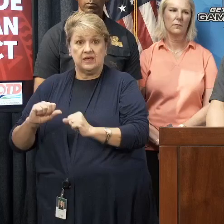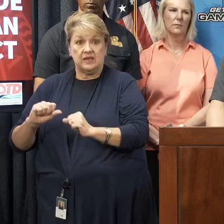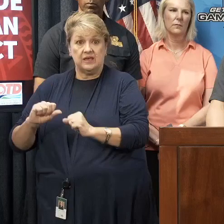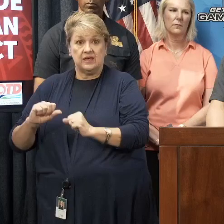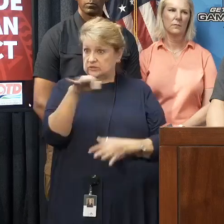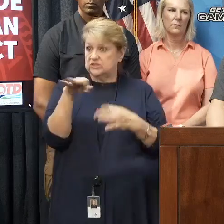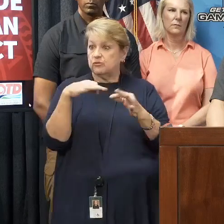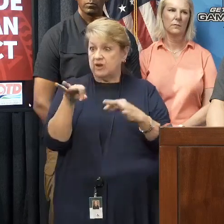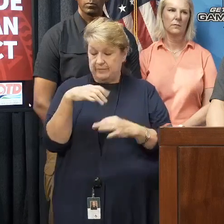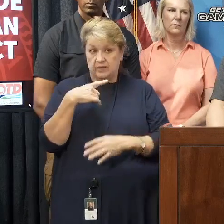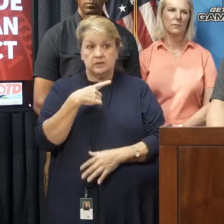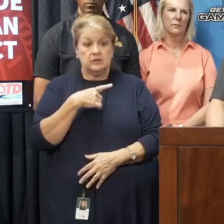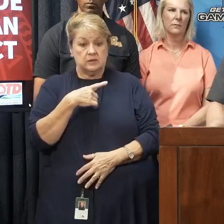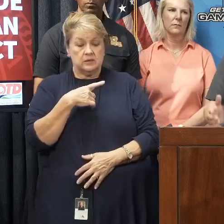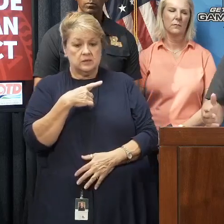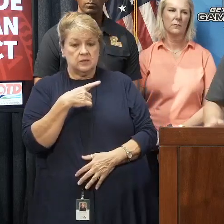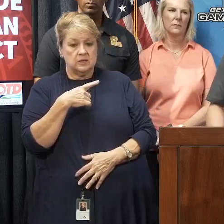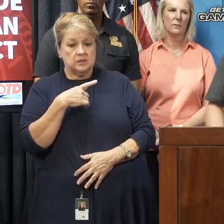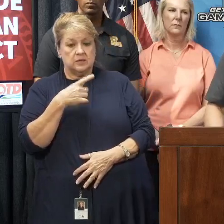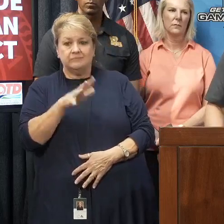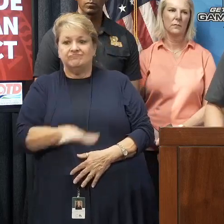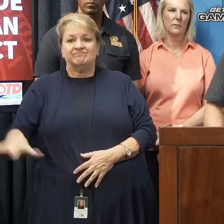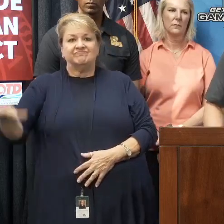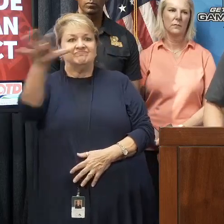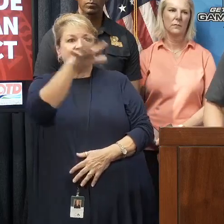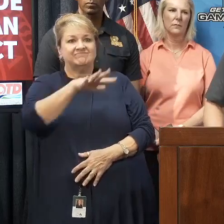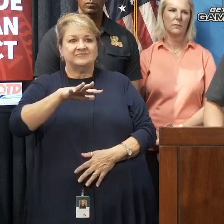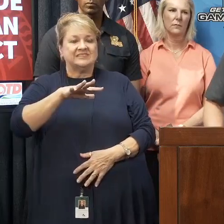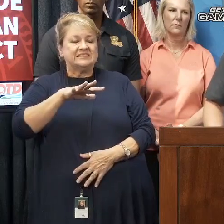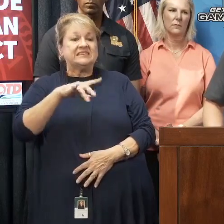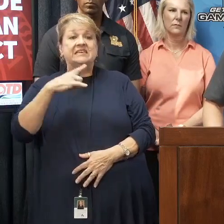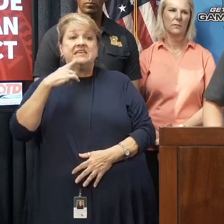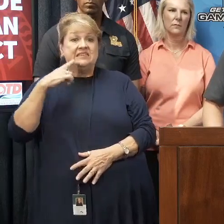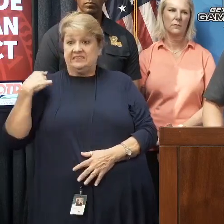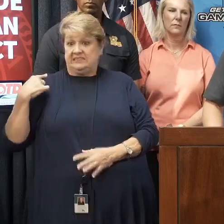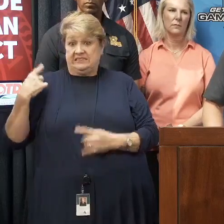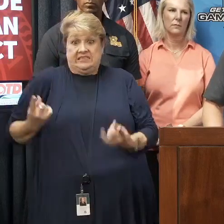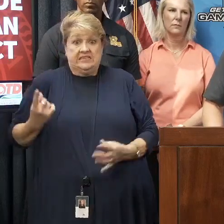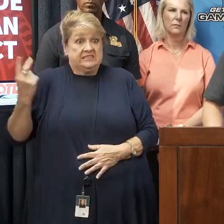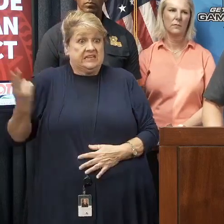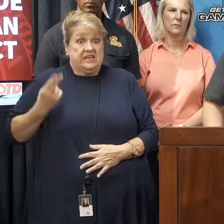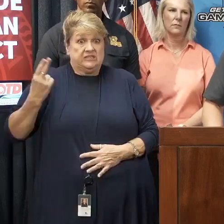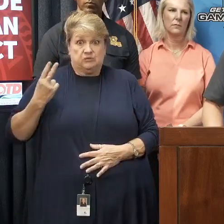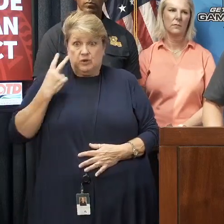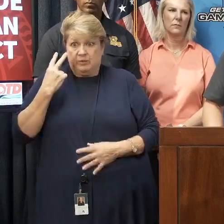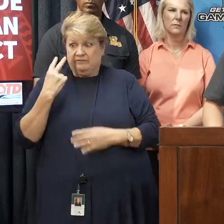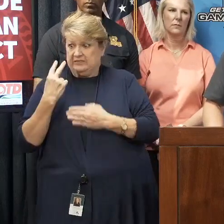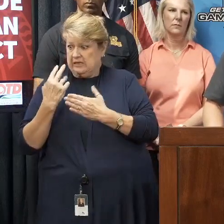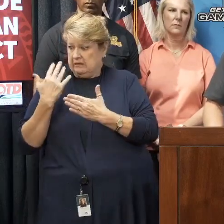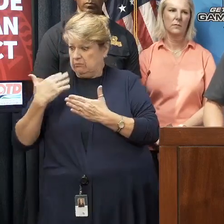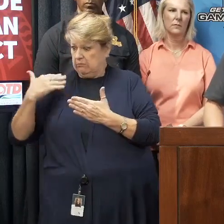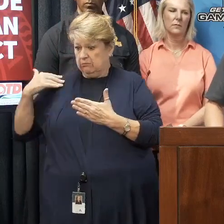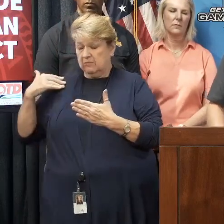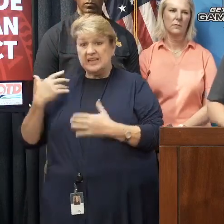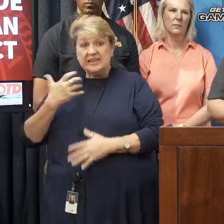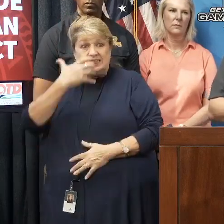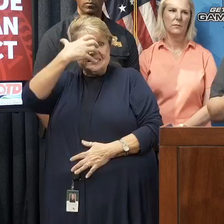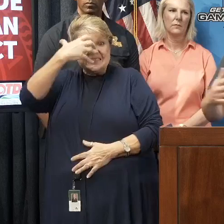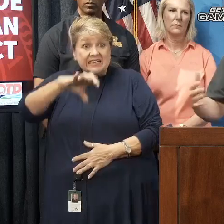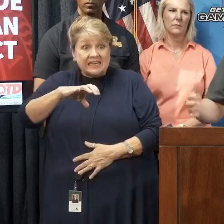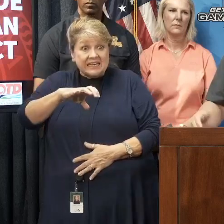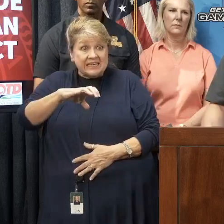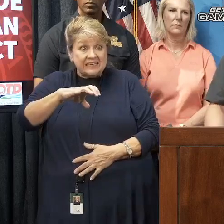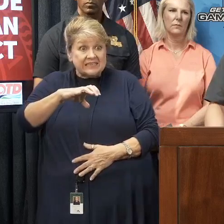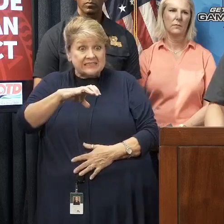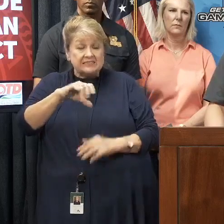describing, the conditions out there are historically dry. As we have seen the record heat over a